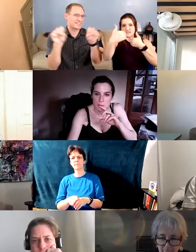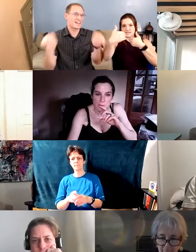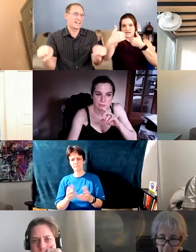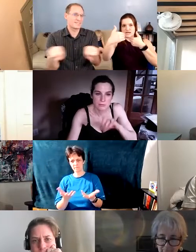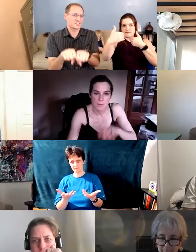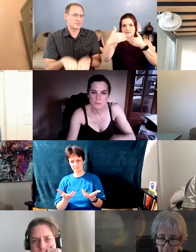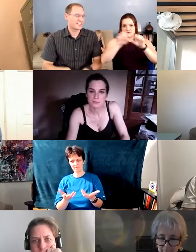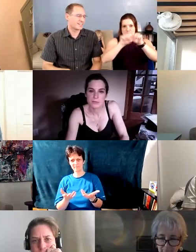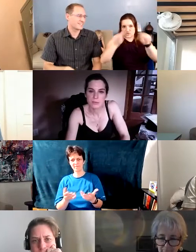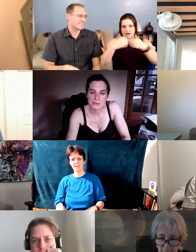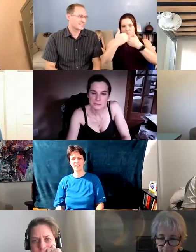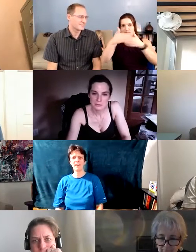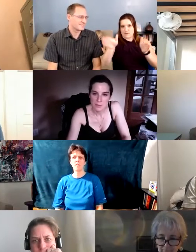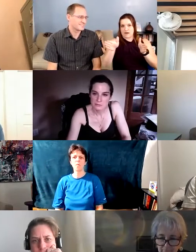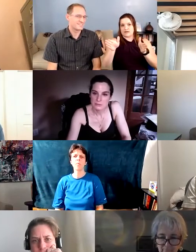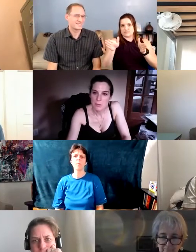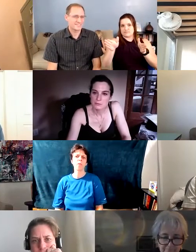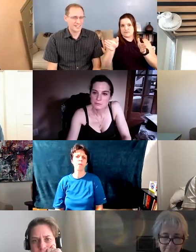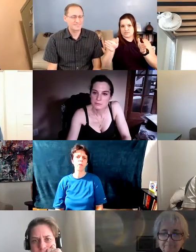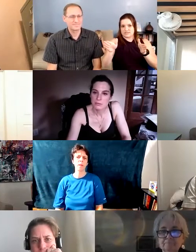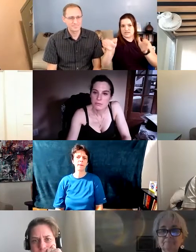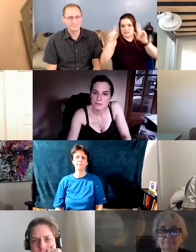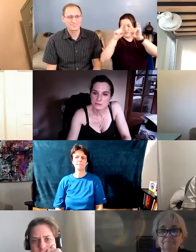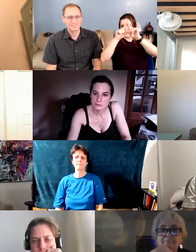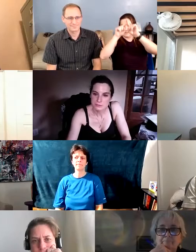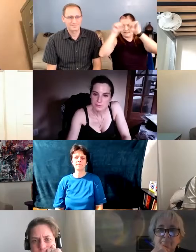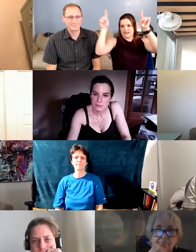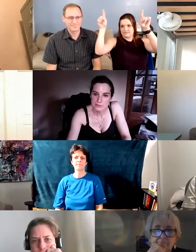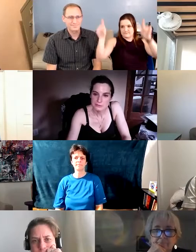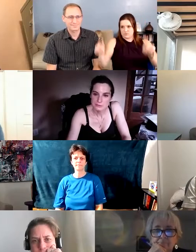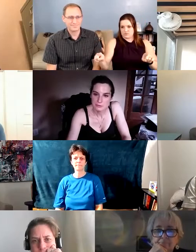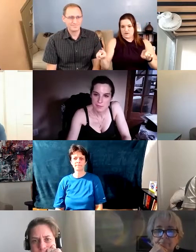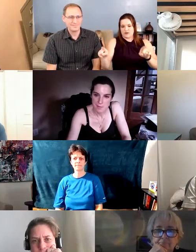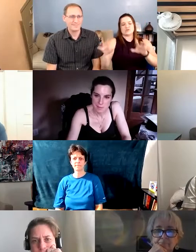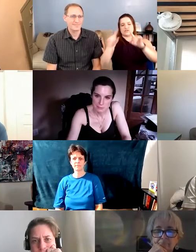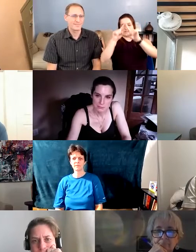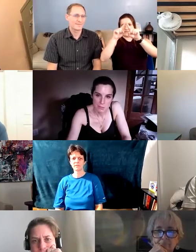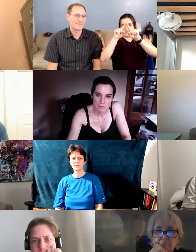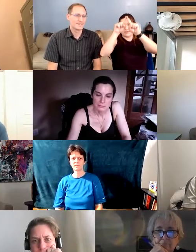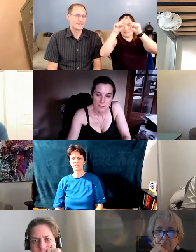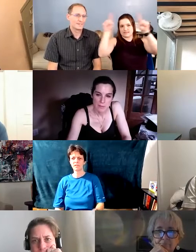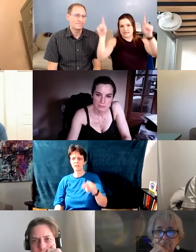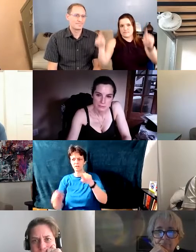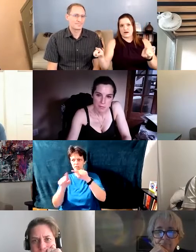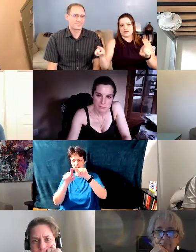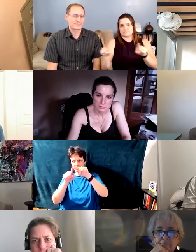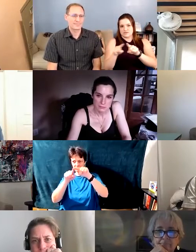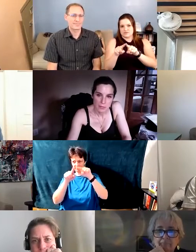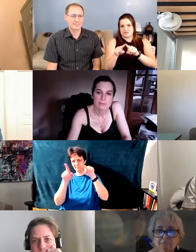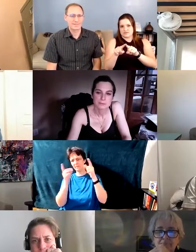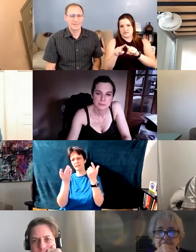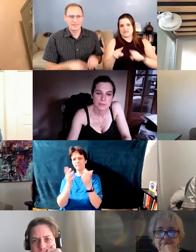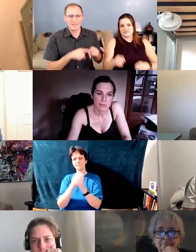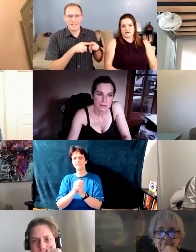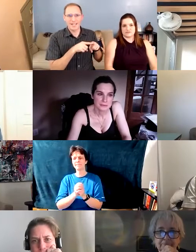be like the versus sign for square. square or box, Right. but she's actually doing the sign for, or she's symbolizing the box by